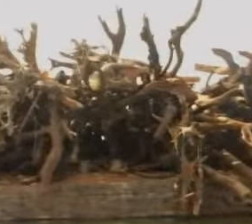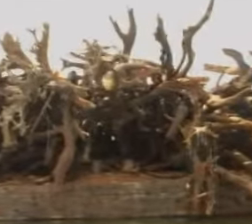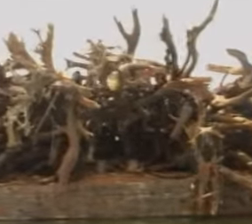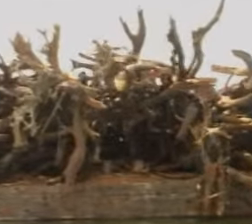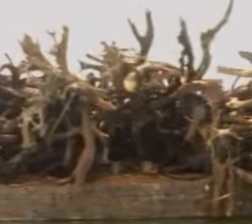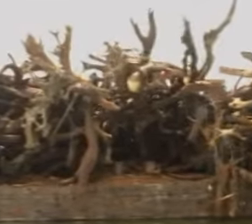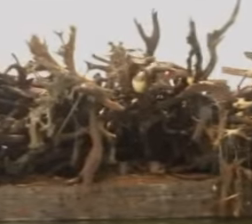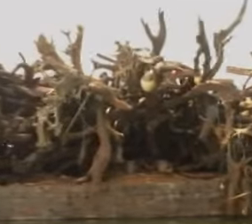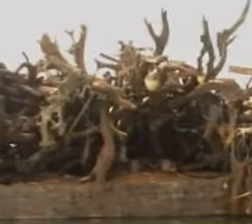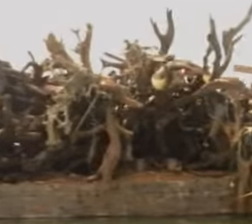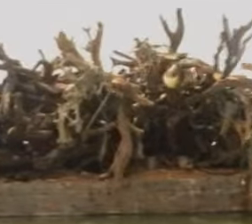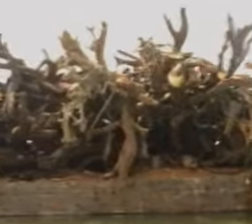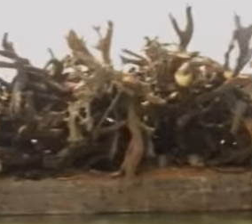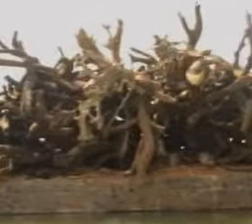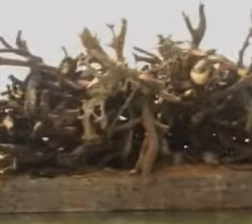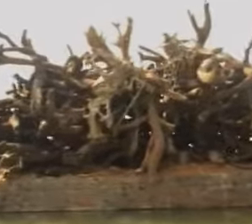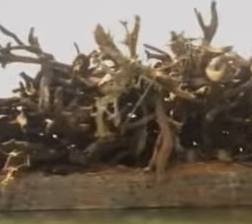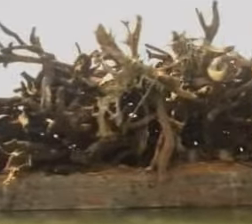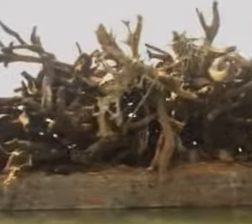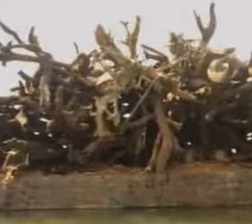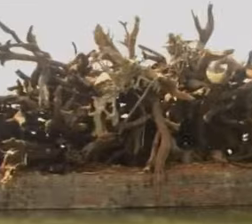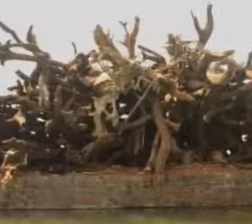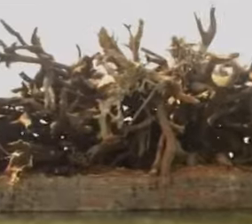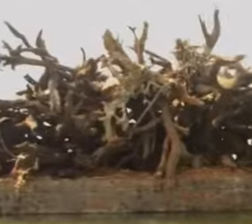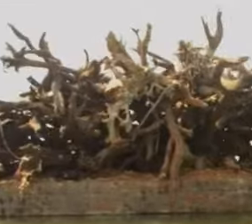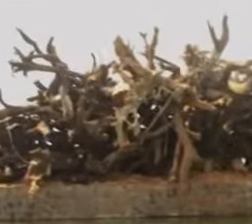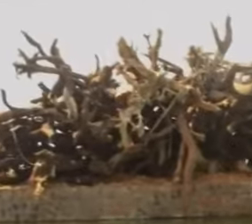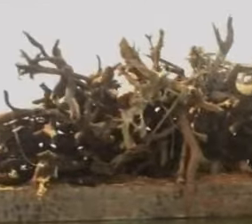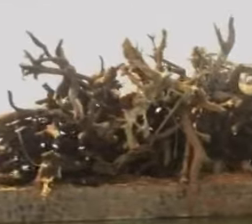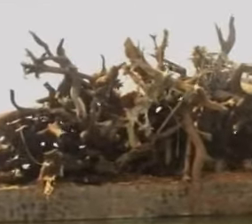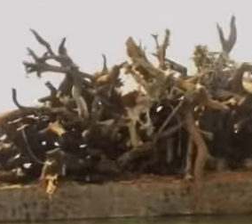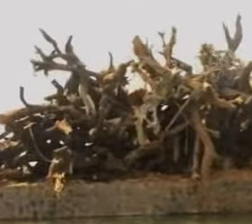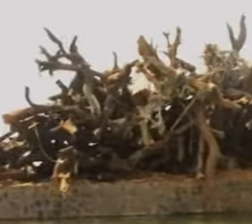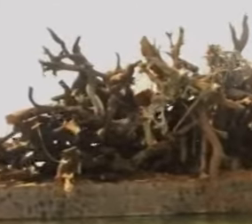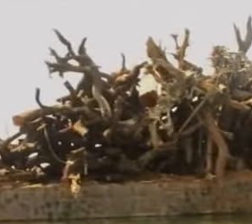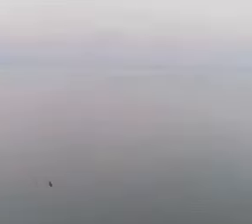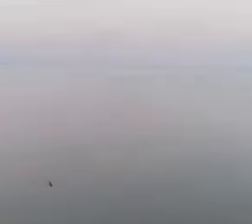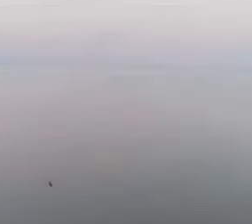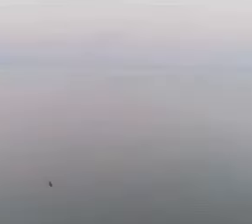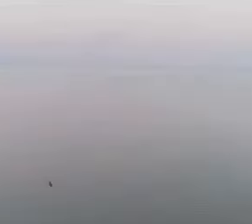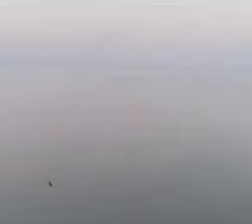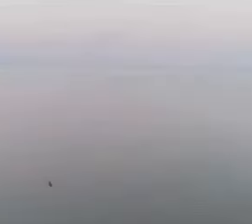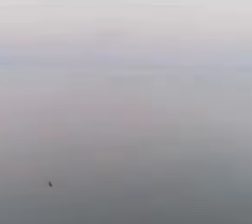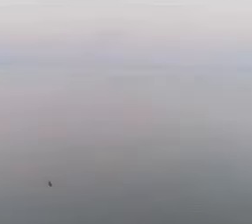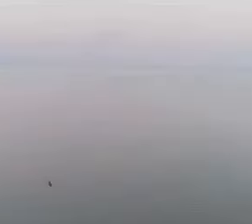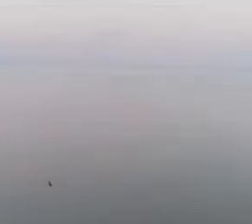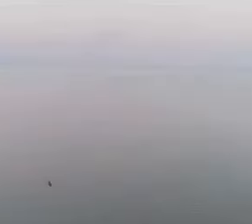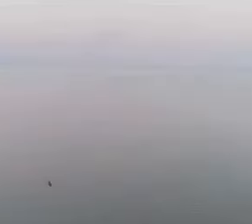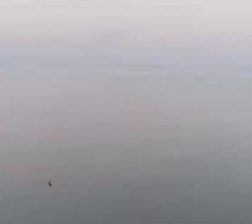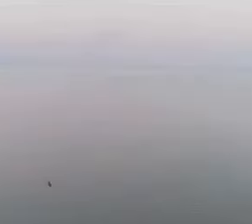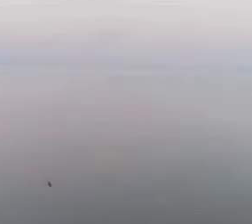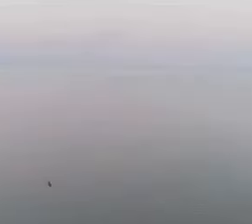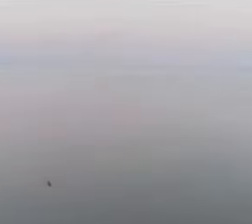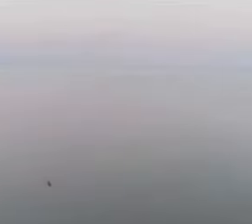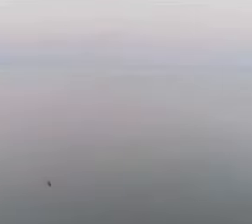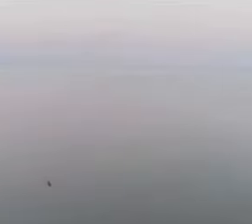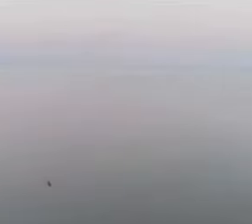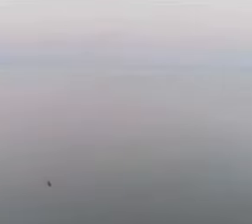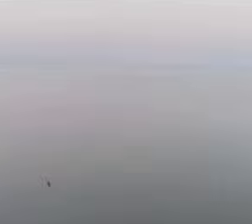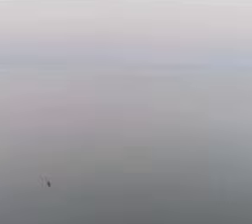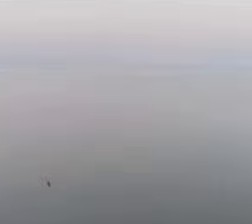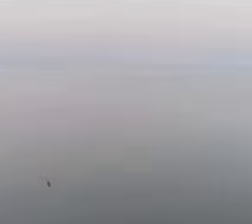Limited for the removal of stumps on the 2.5-kilometer Dambai Dodoekope, 8-kilometer Yeji Mankango, and